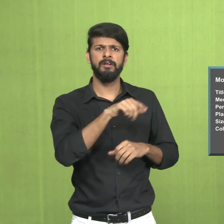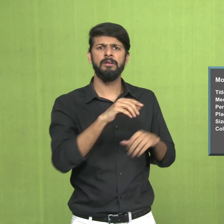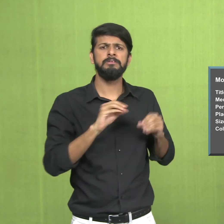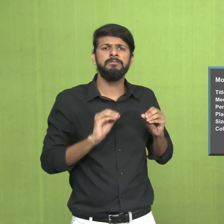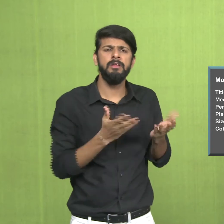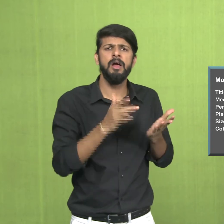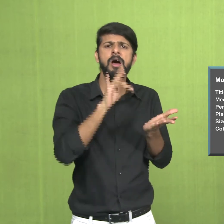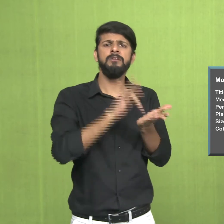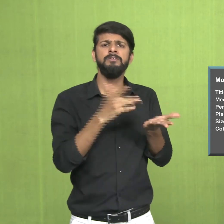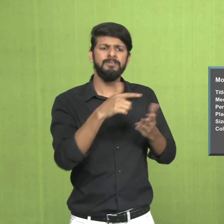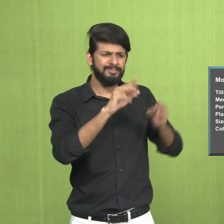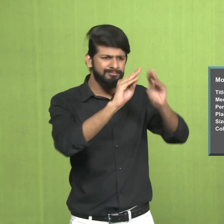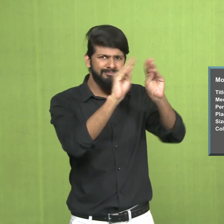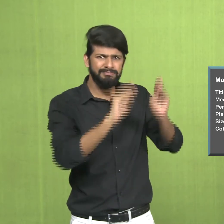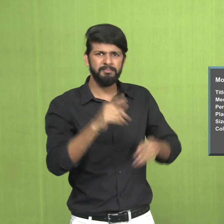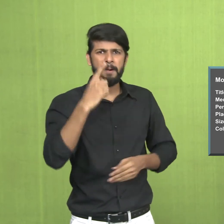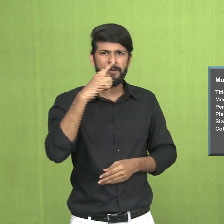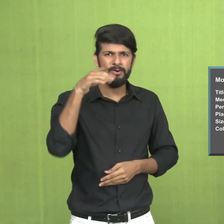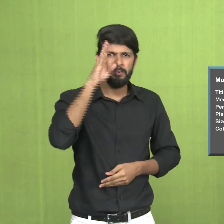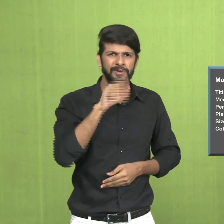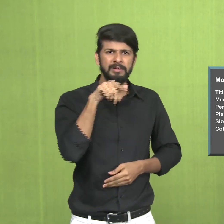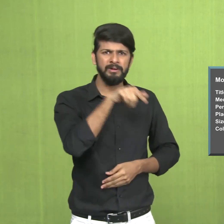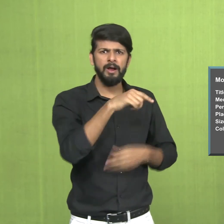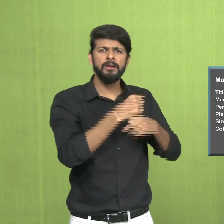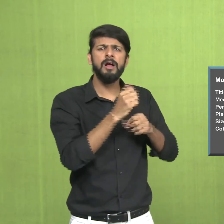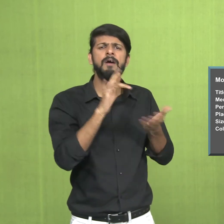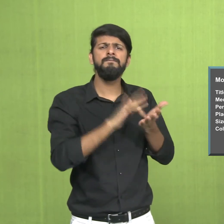Place of origin is Mohenjo-daro.